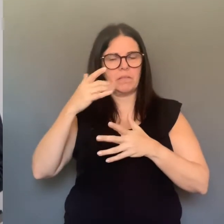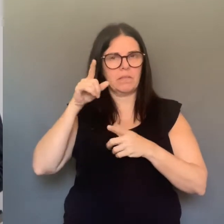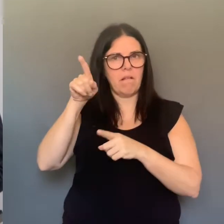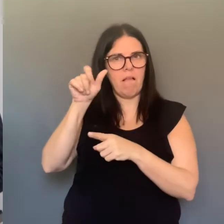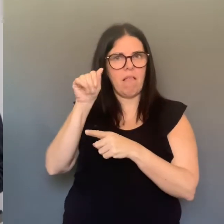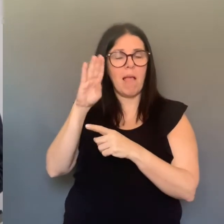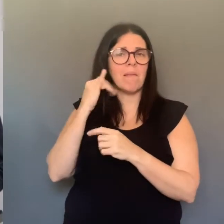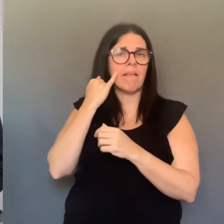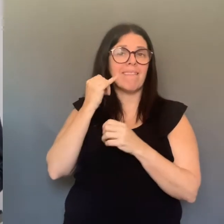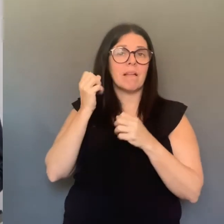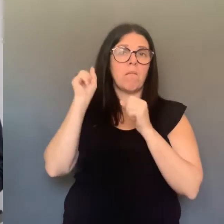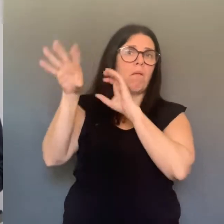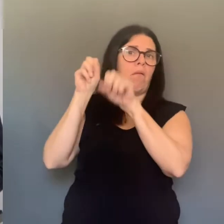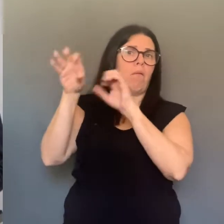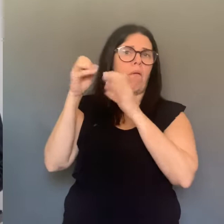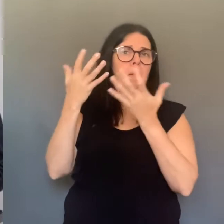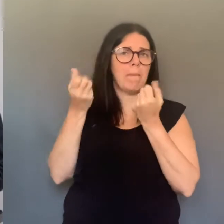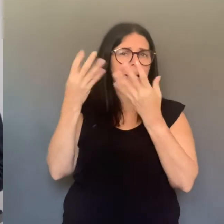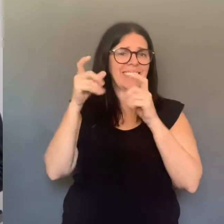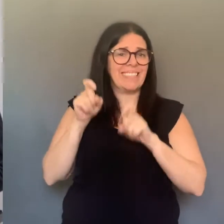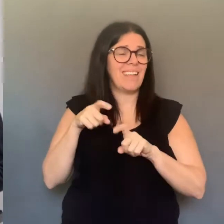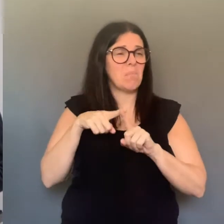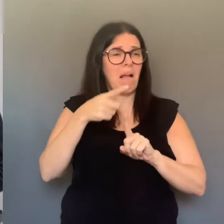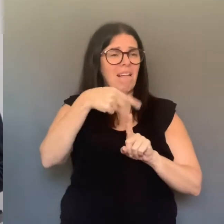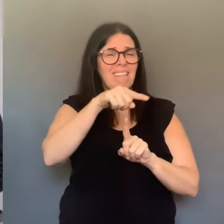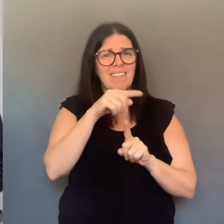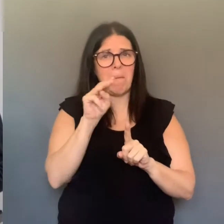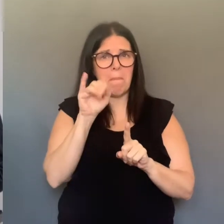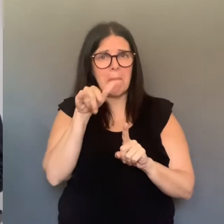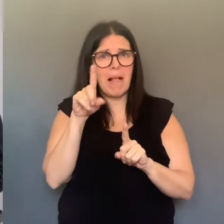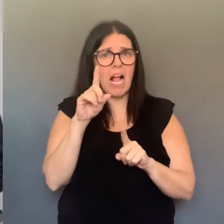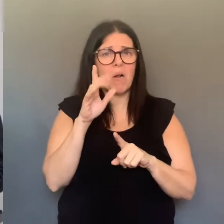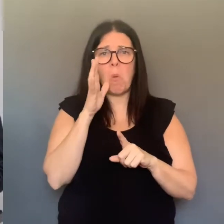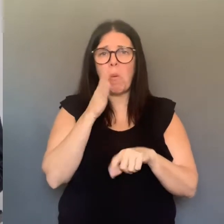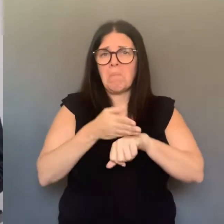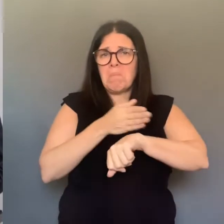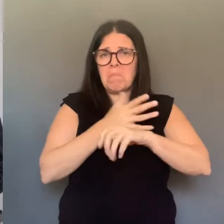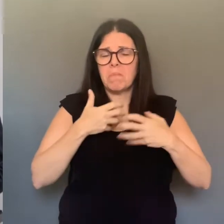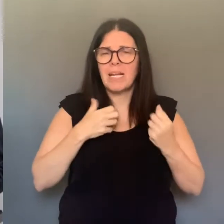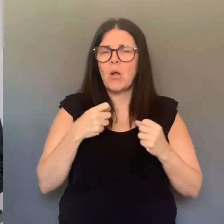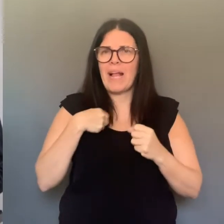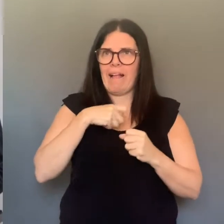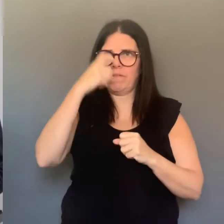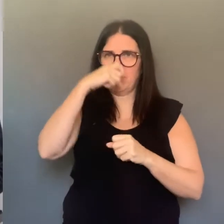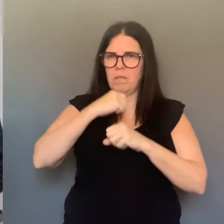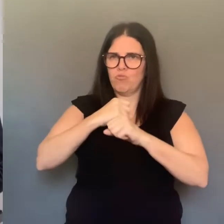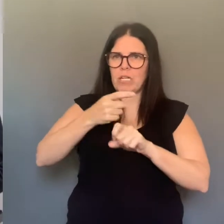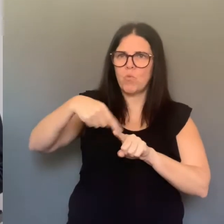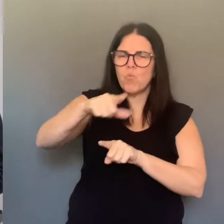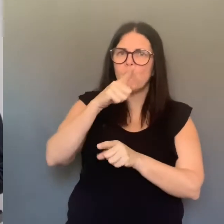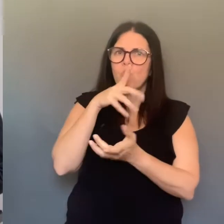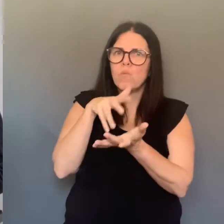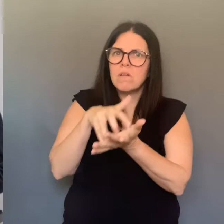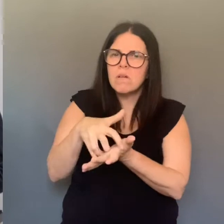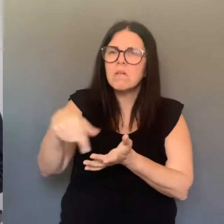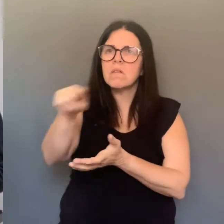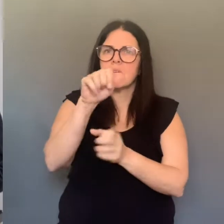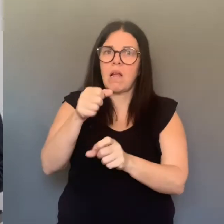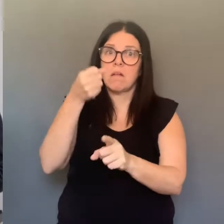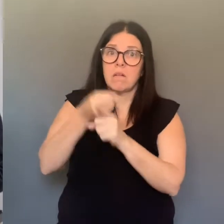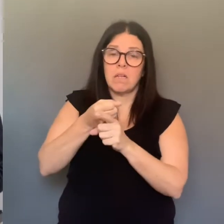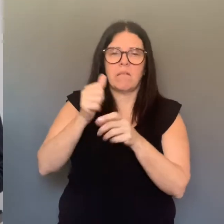in our community, it's everywhere. So we have to take a little bit more caution when we are talking about